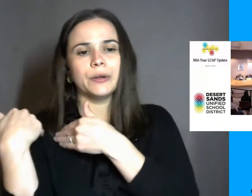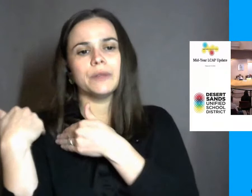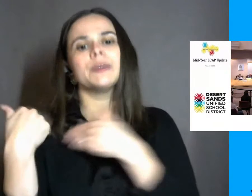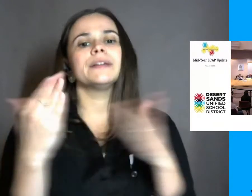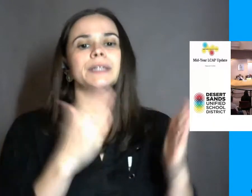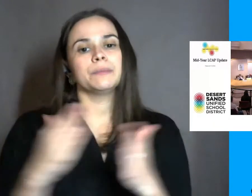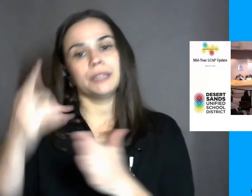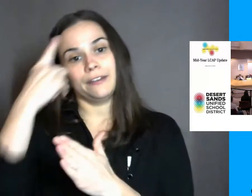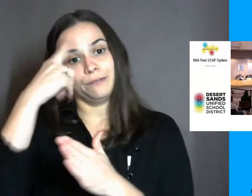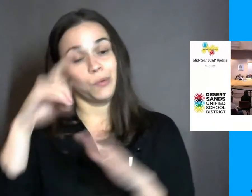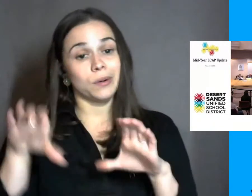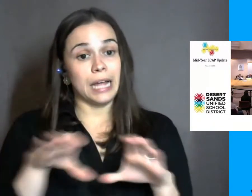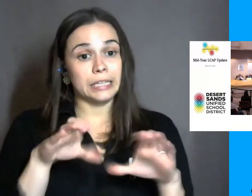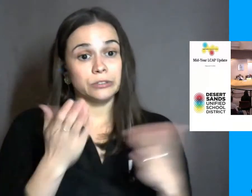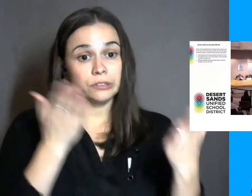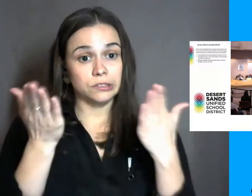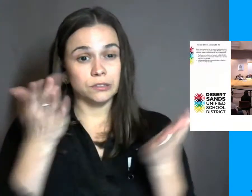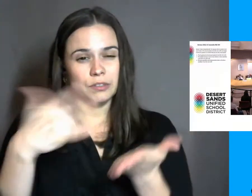Services Mid-Year Report.